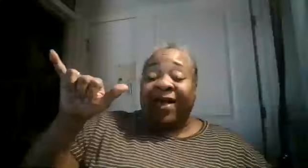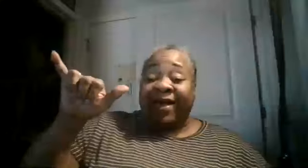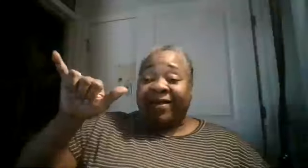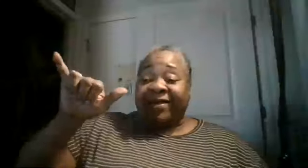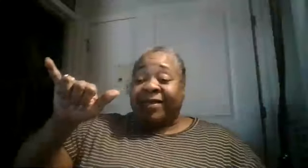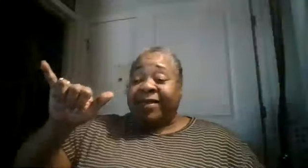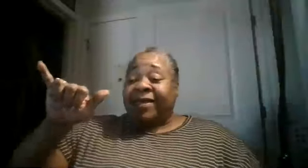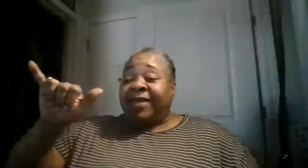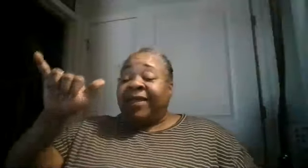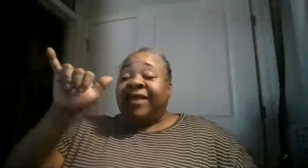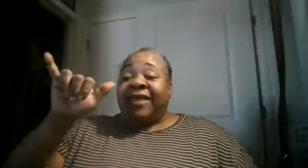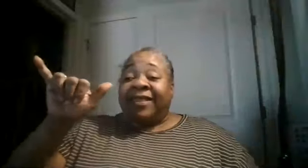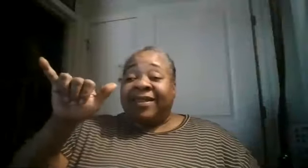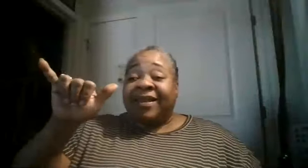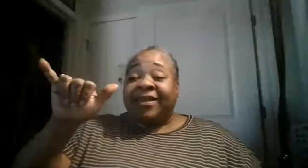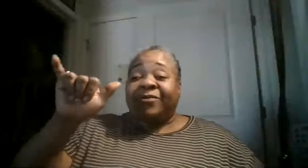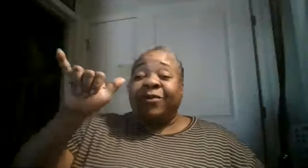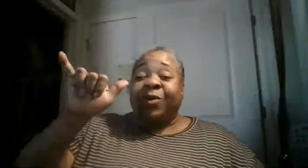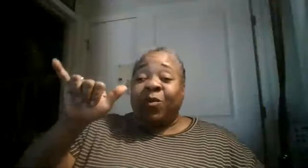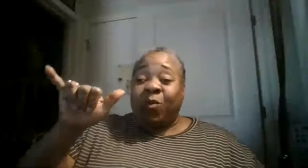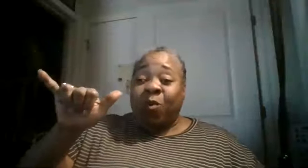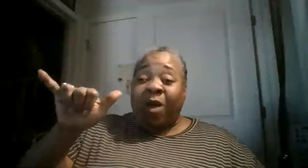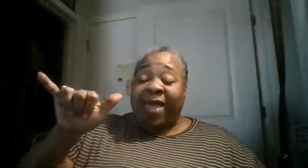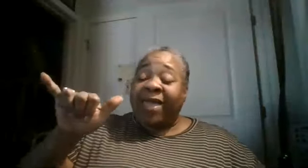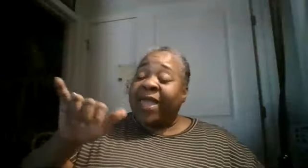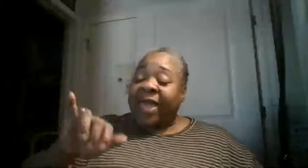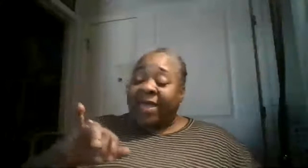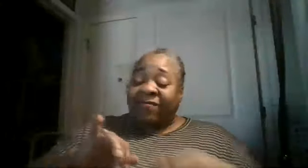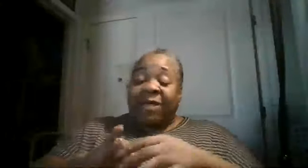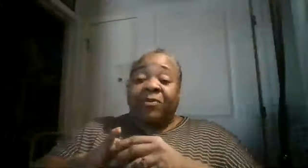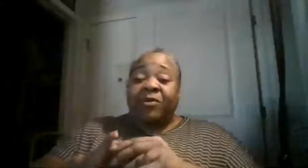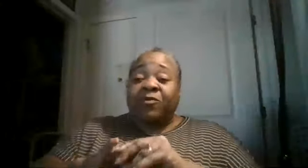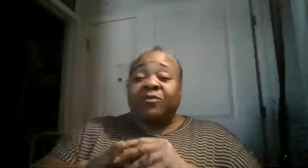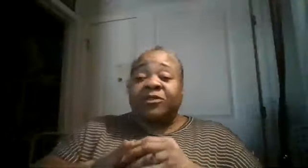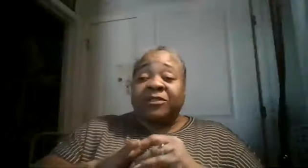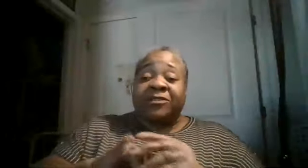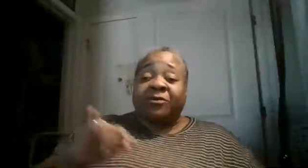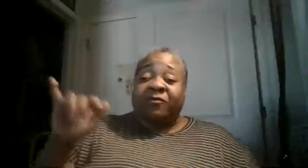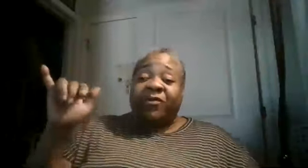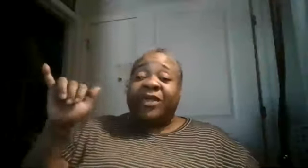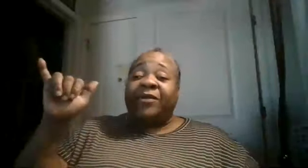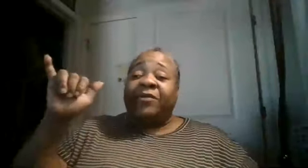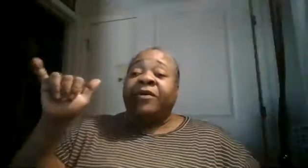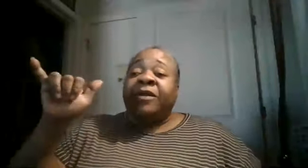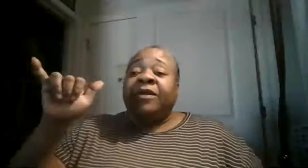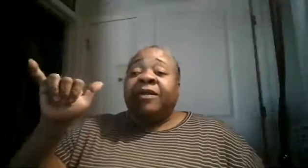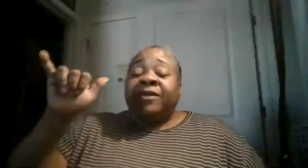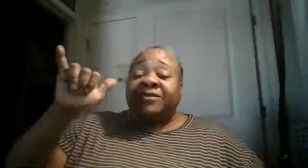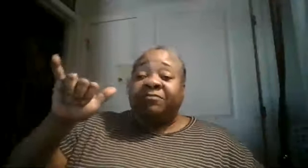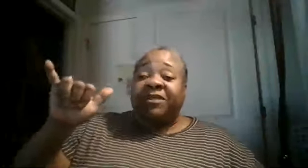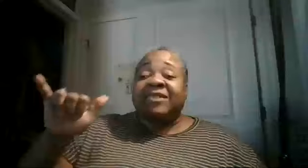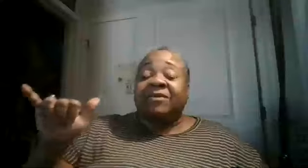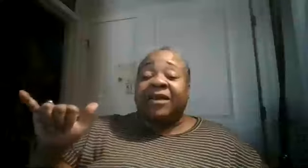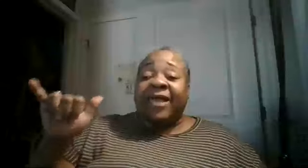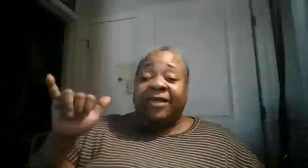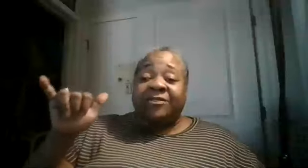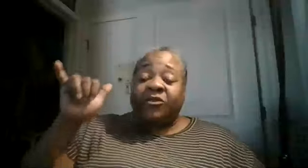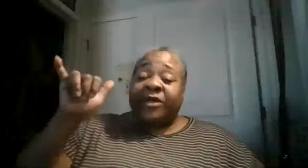Y. The letter Y. I have not put on lotion, so if you hear something sounding like it's trying to